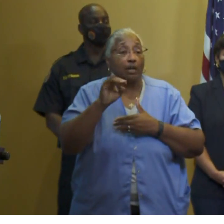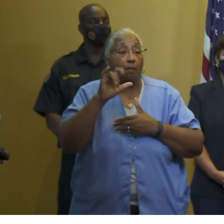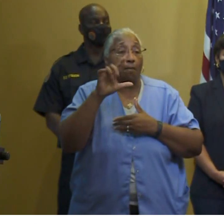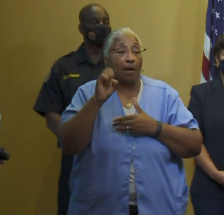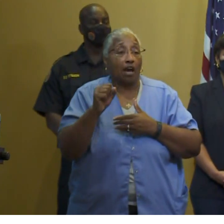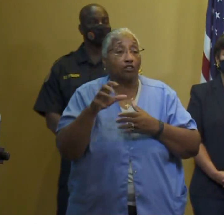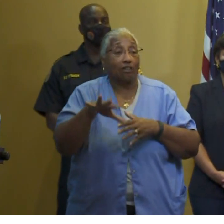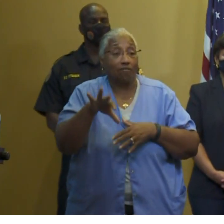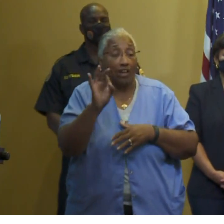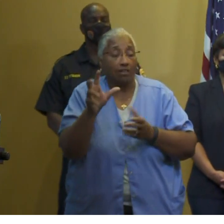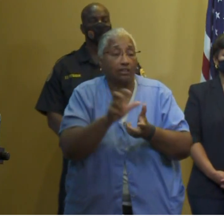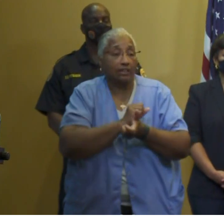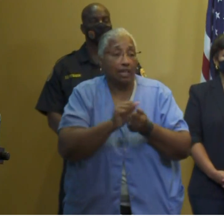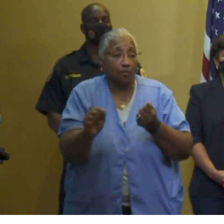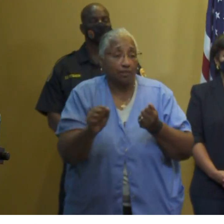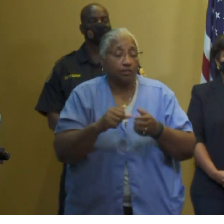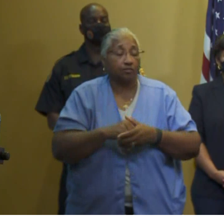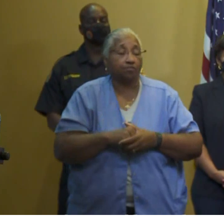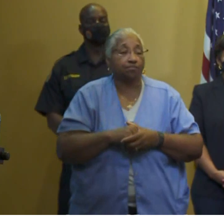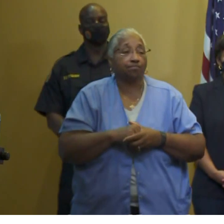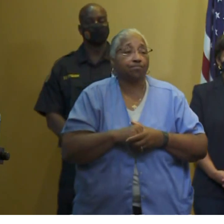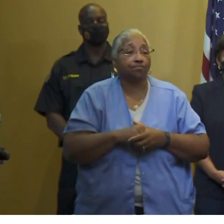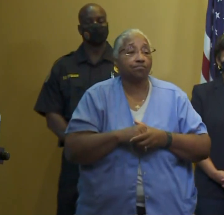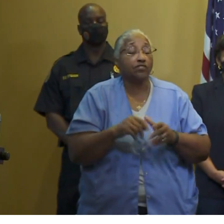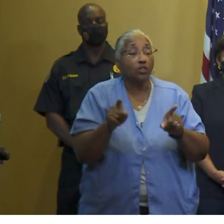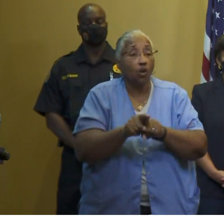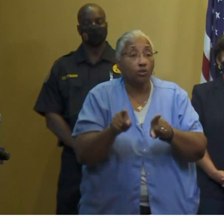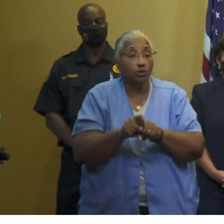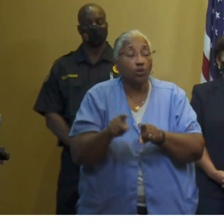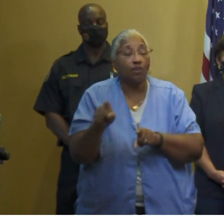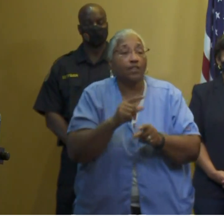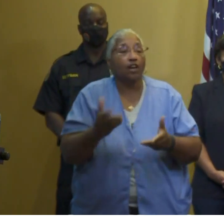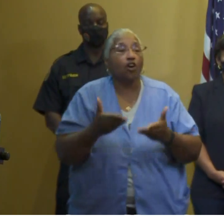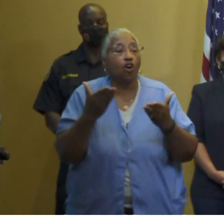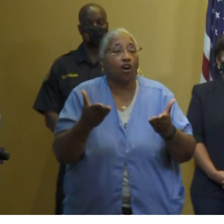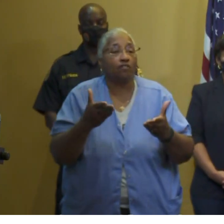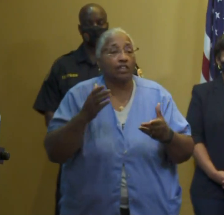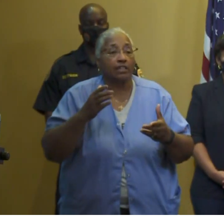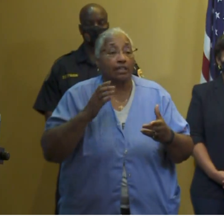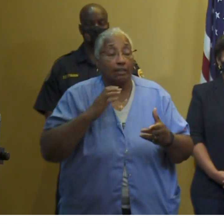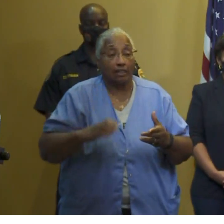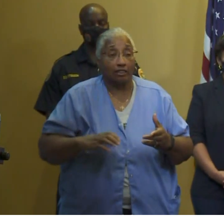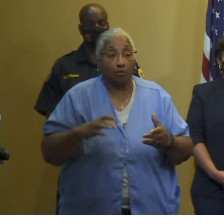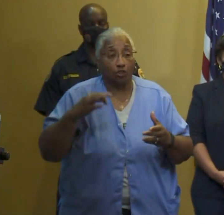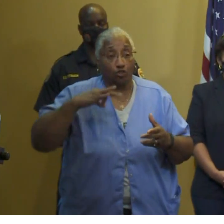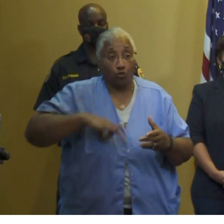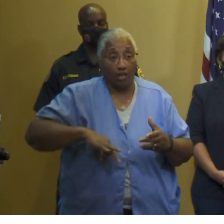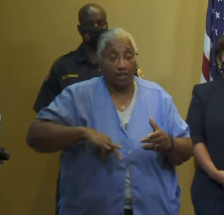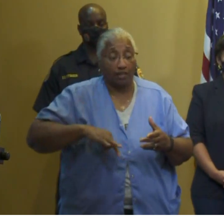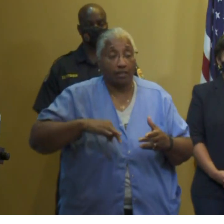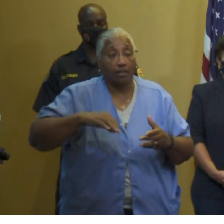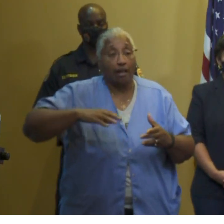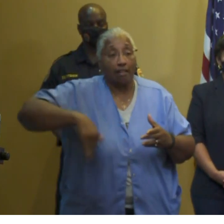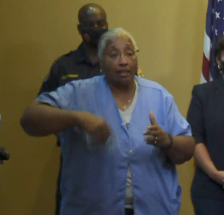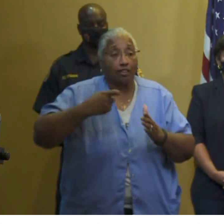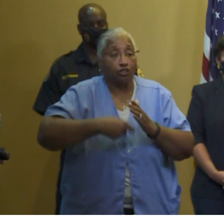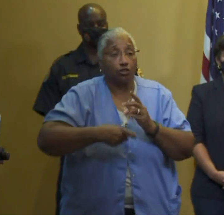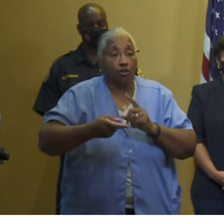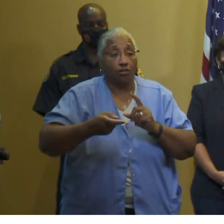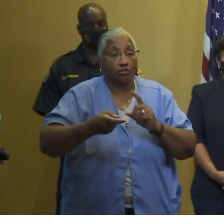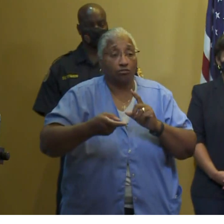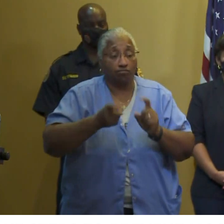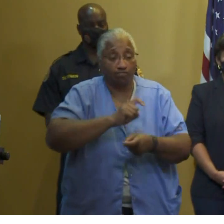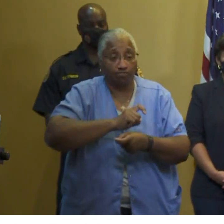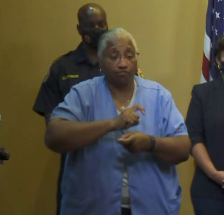to be damaged. That was up 30 miles from last week. And they are offering customer credits, late charge reversals, and all sorts of nice stuff. Big shout